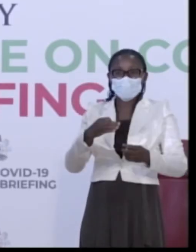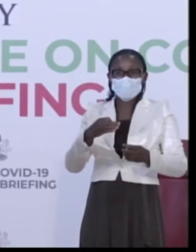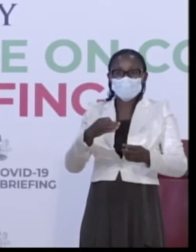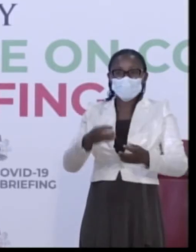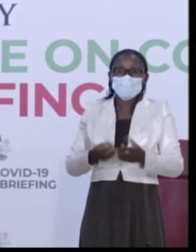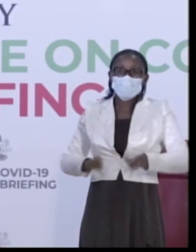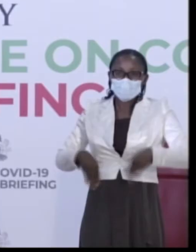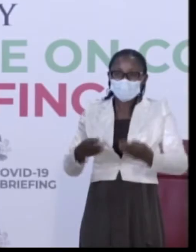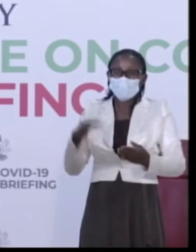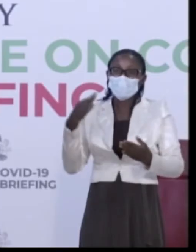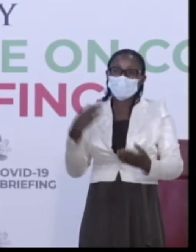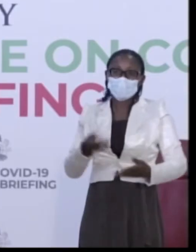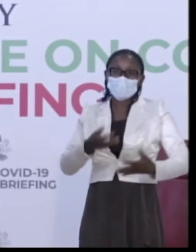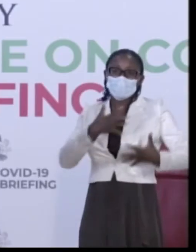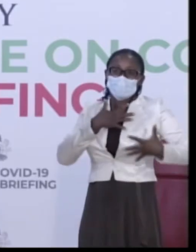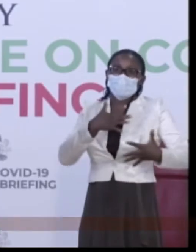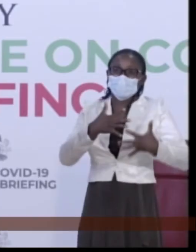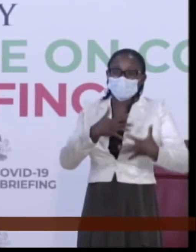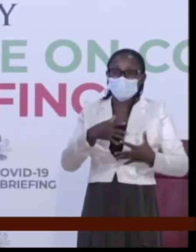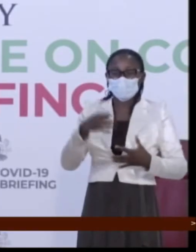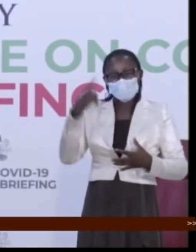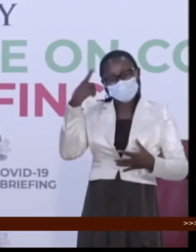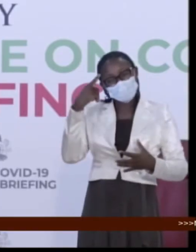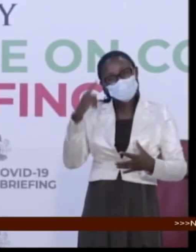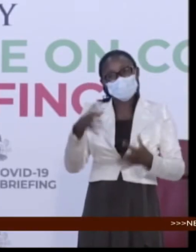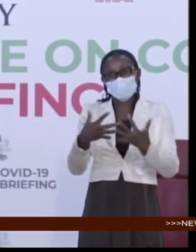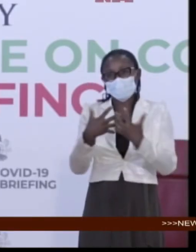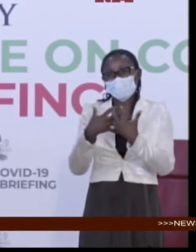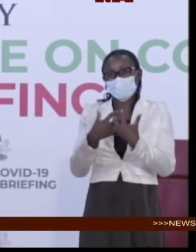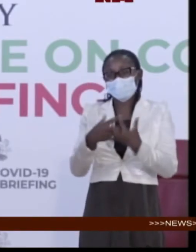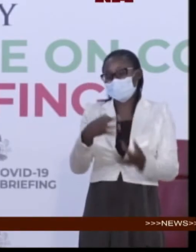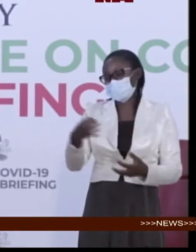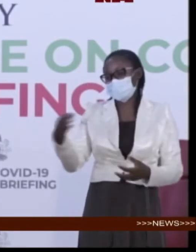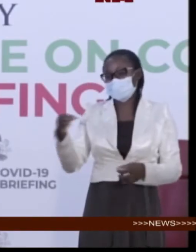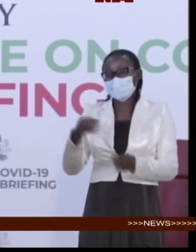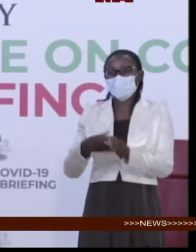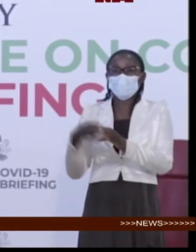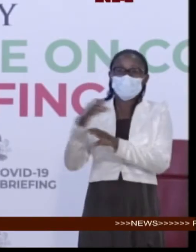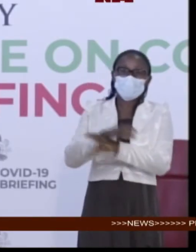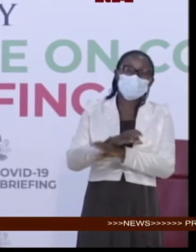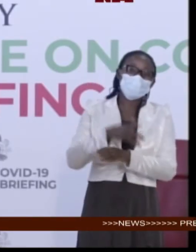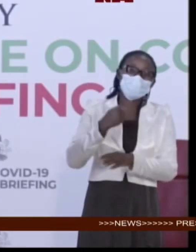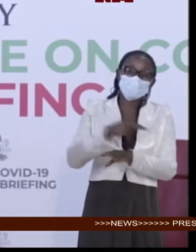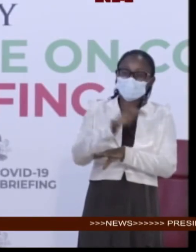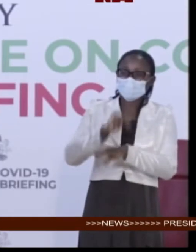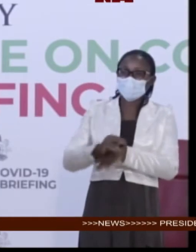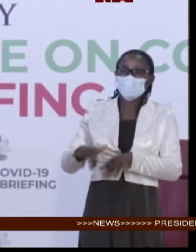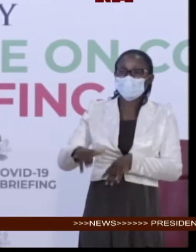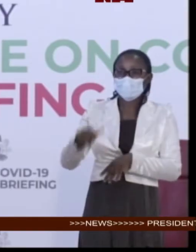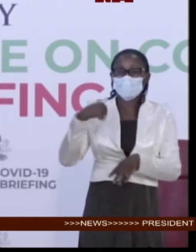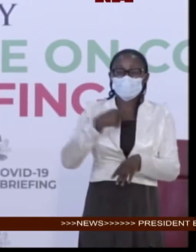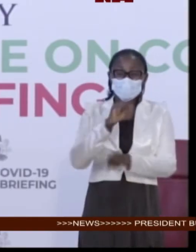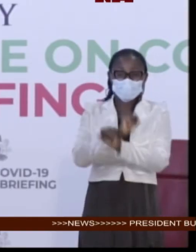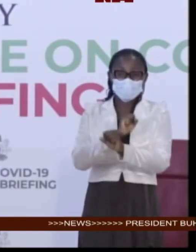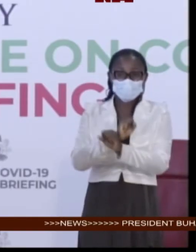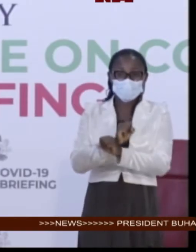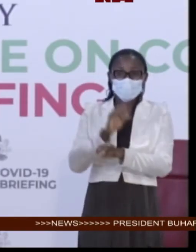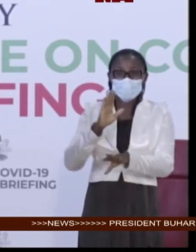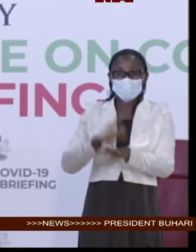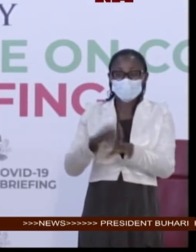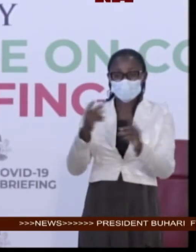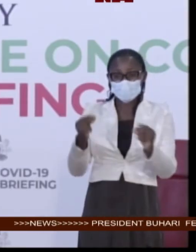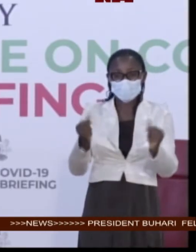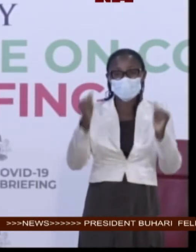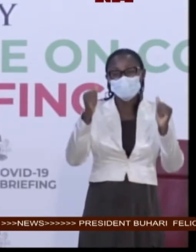oxygen for our medical facilities across the nation. While we work on